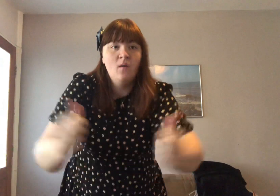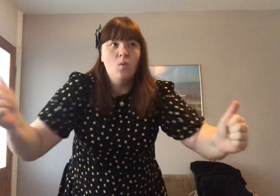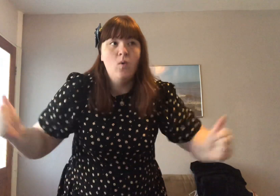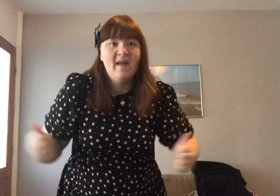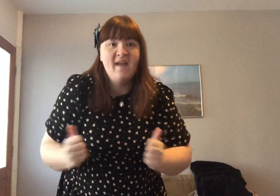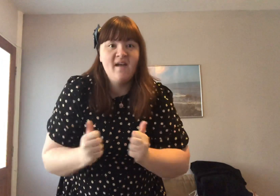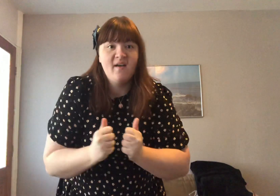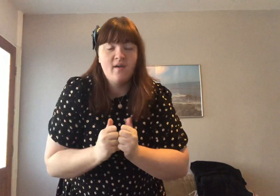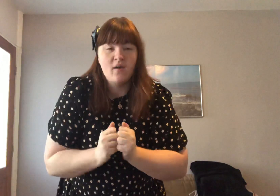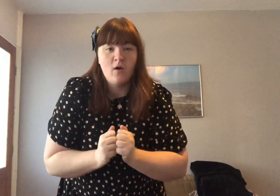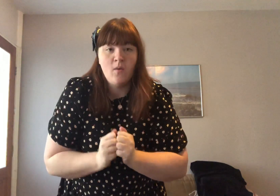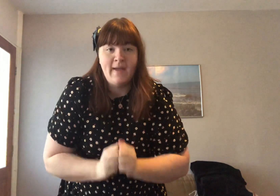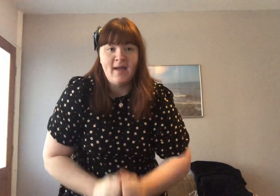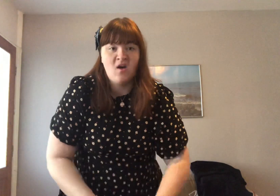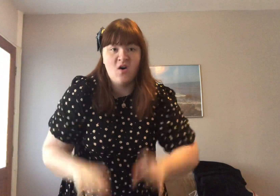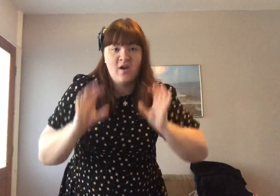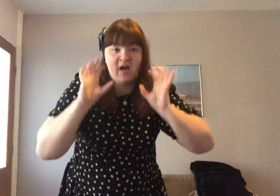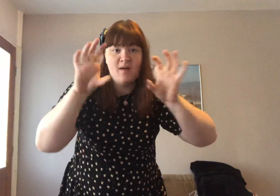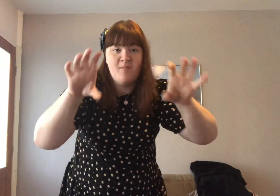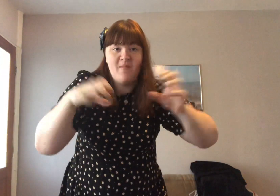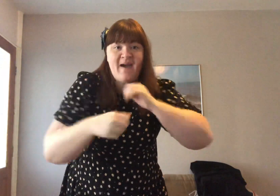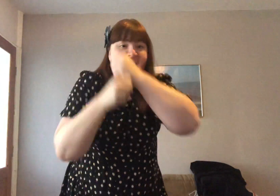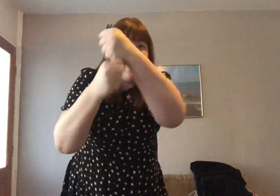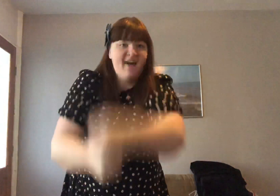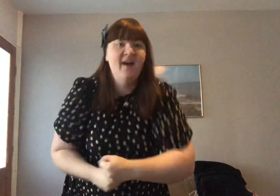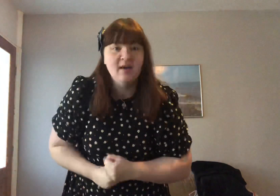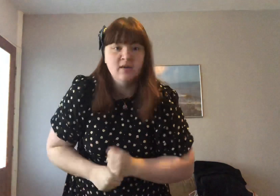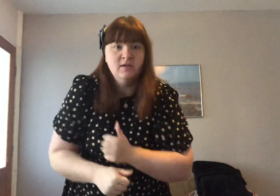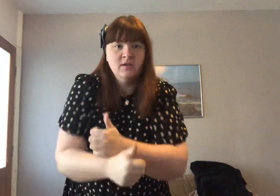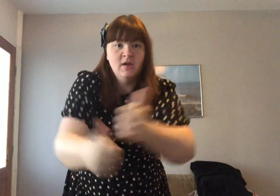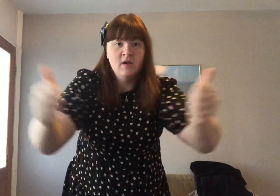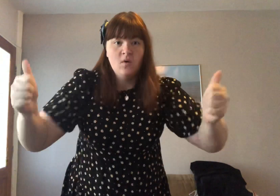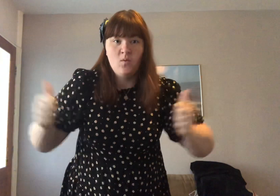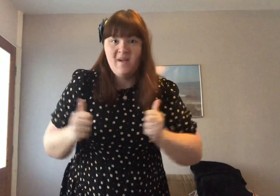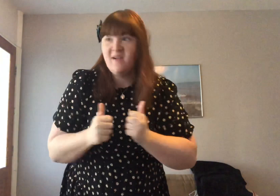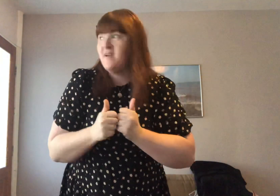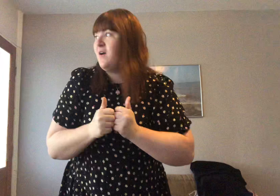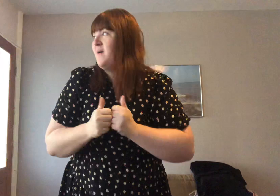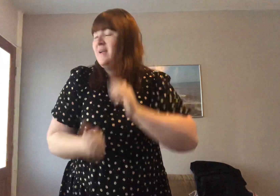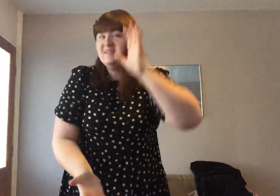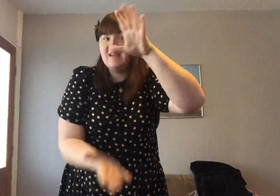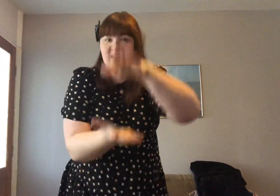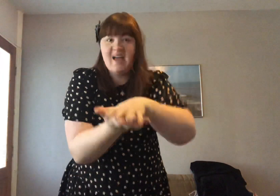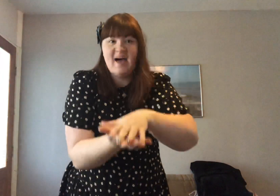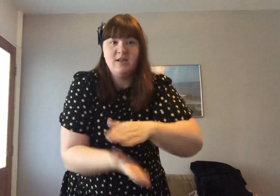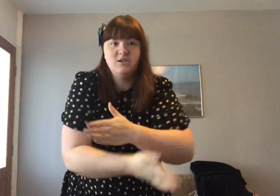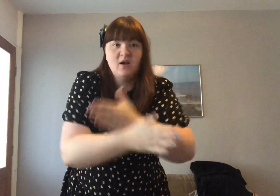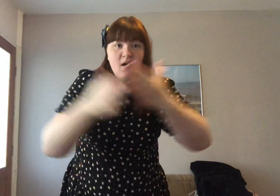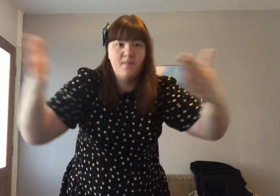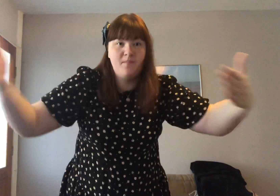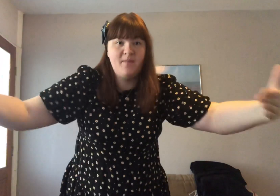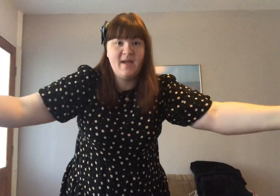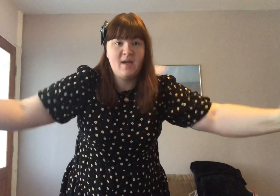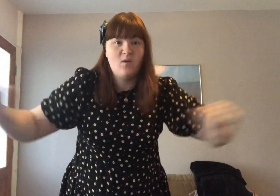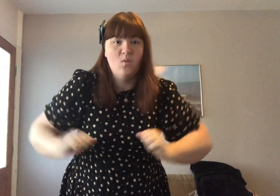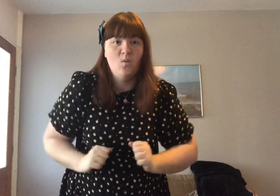Ooh. We're going on a bear hunt. We're going to catch a big